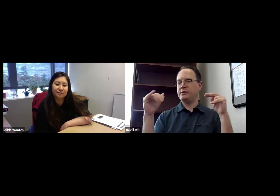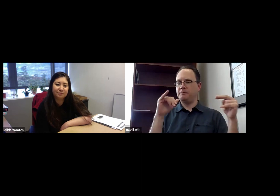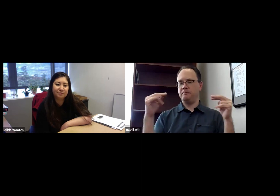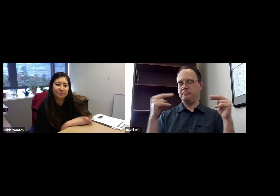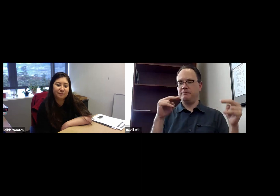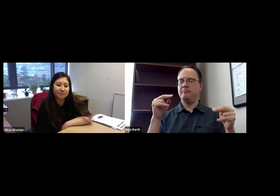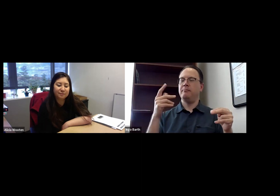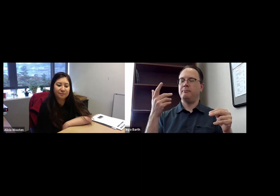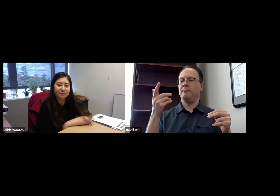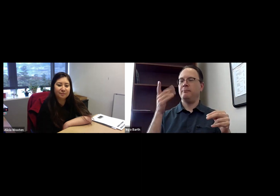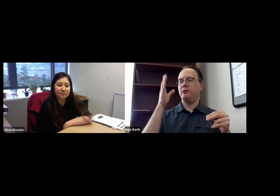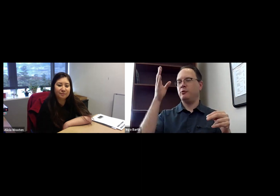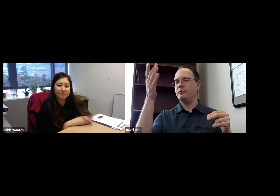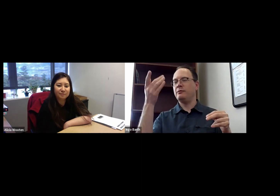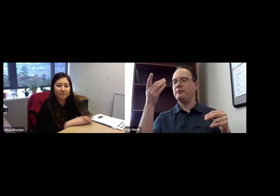of